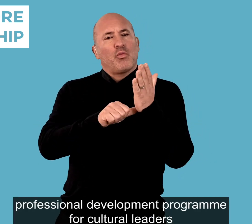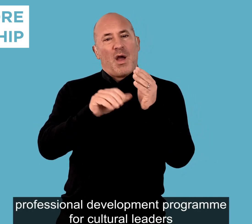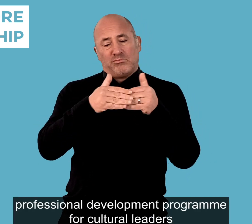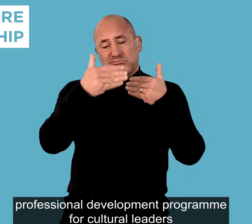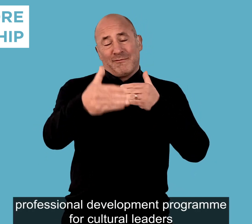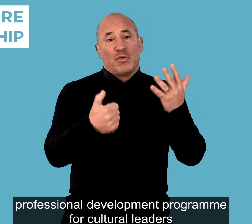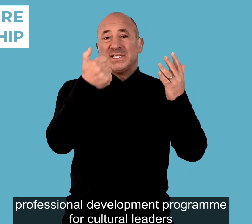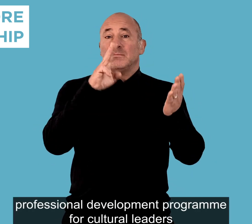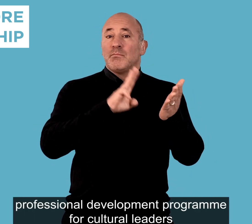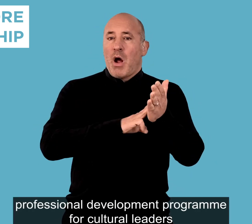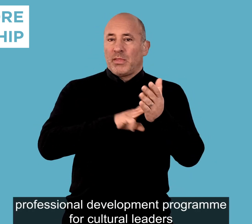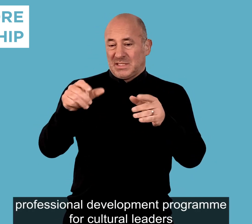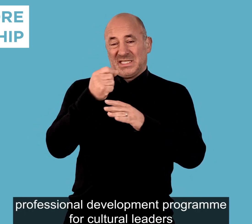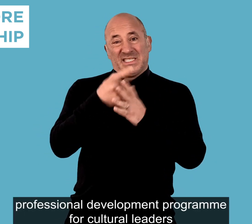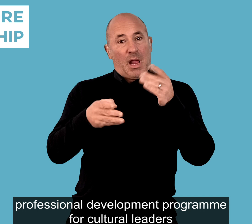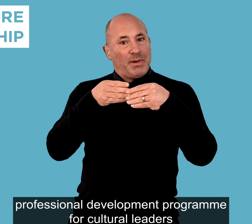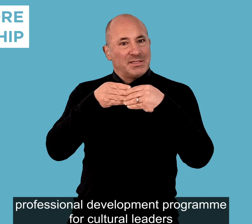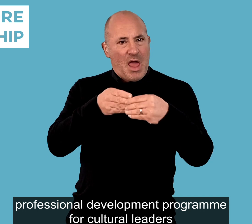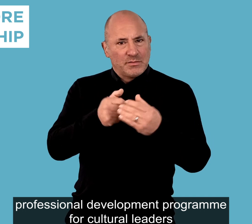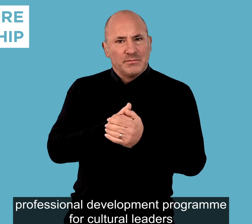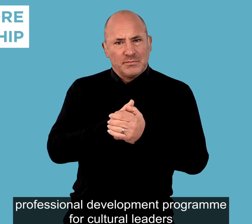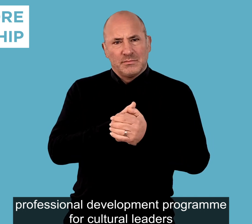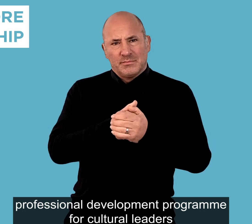-led professional development programme for cultural leaders